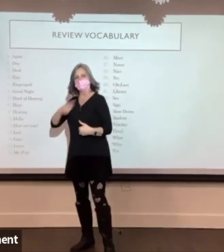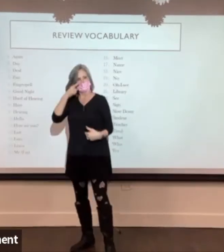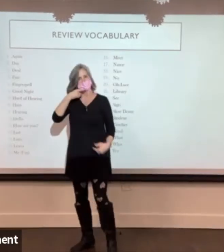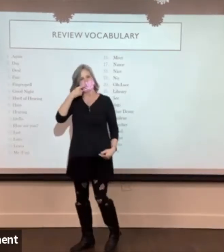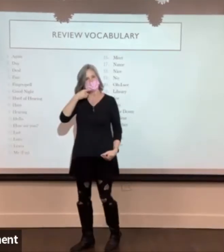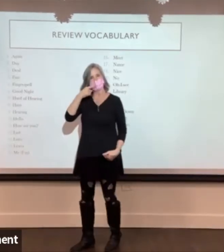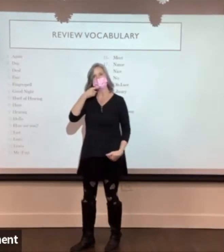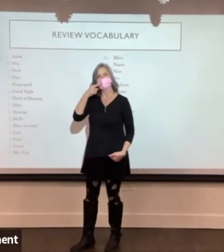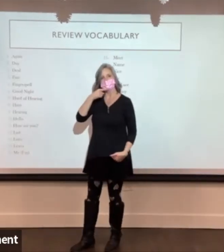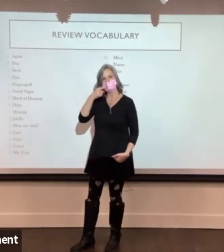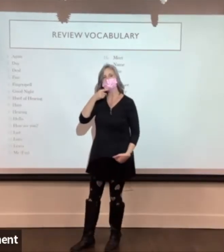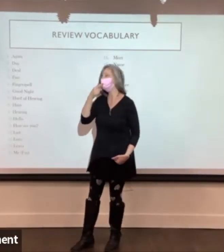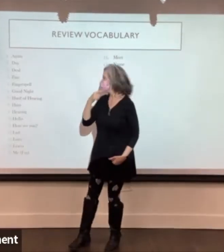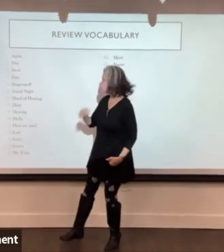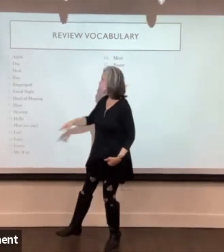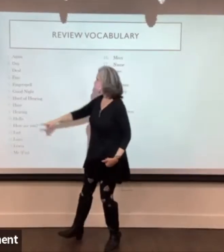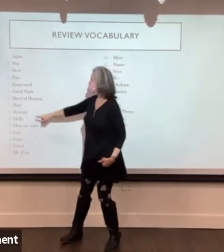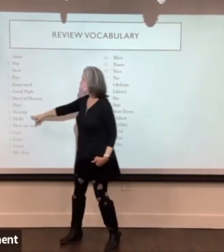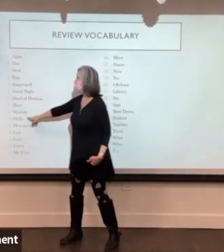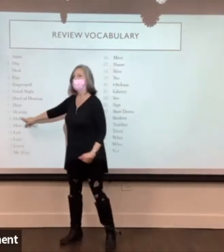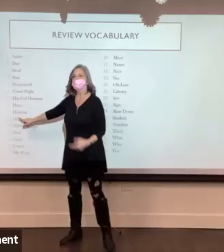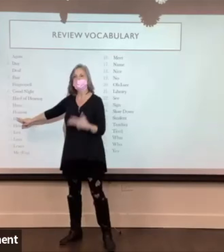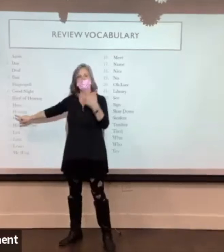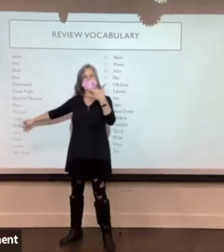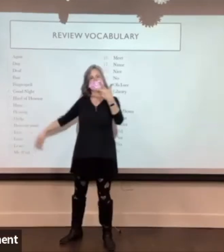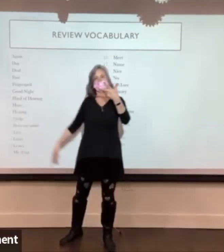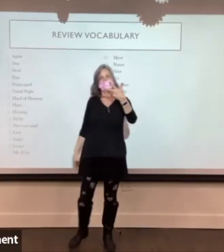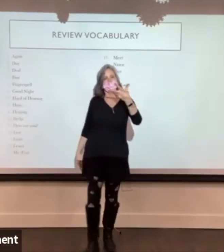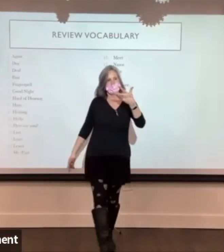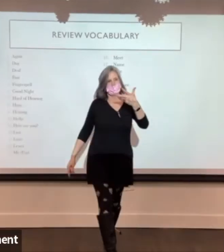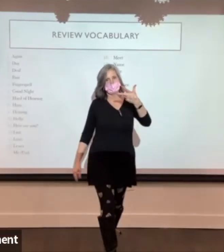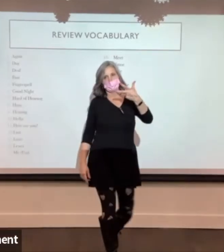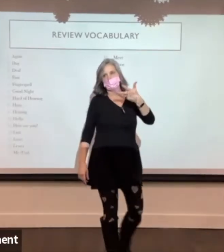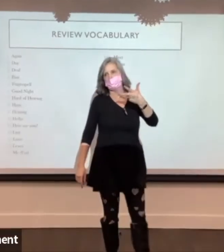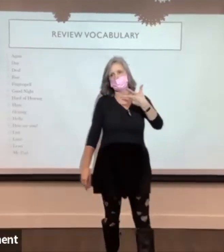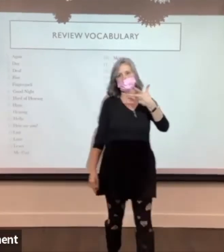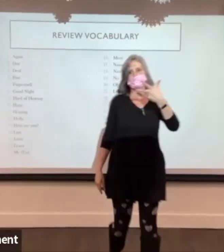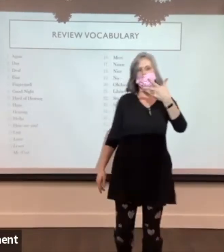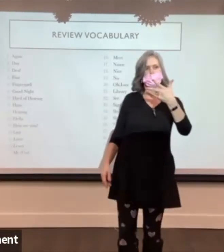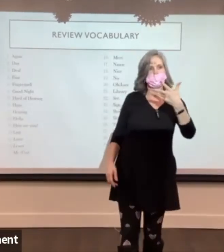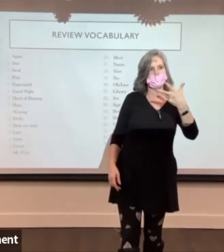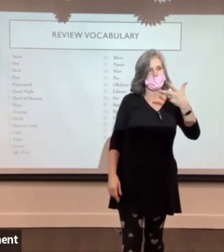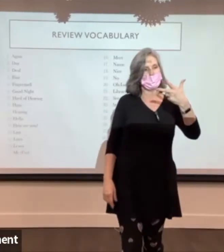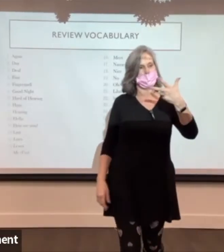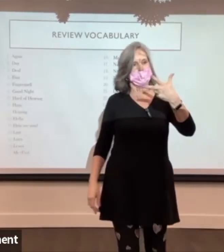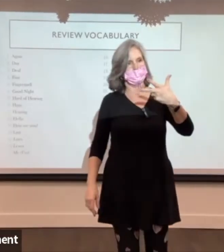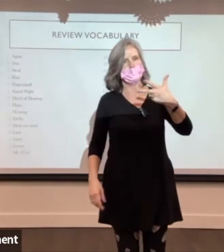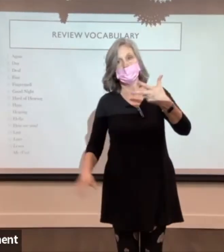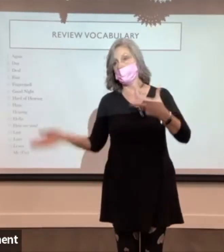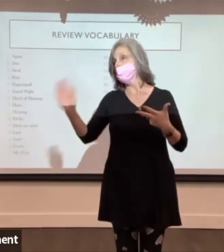Hearing, we already went over. Hello. There are 3 of them I showed you. I saw some of you repeating them, right? You